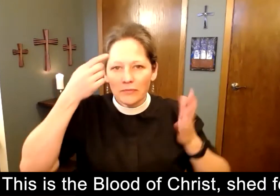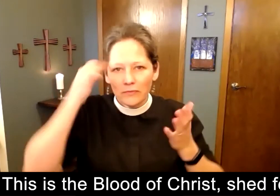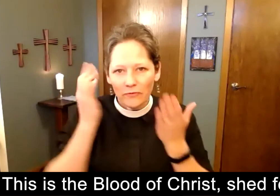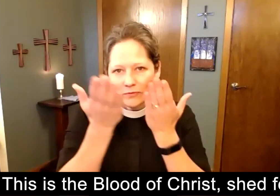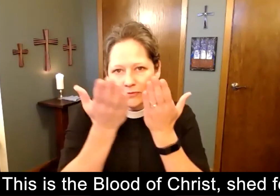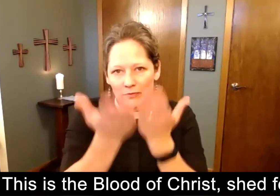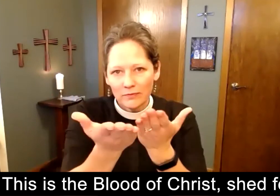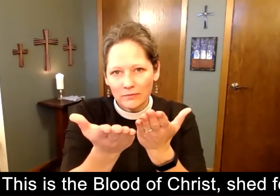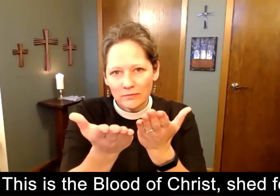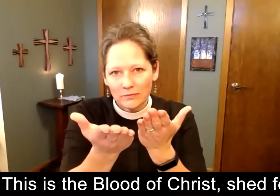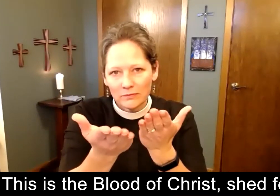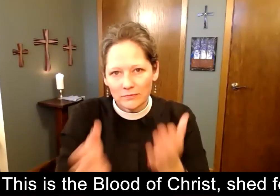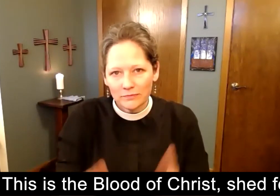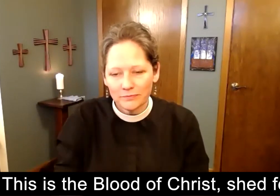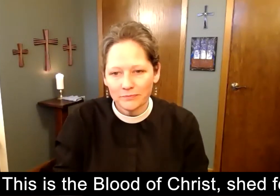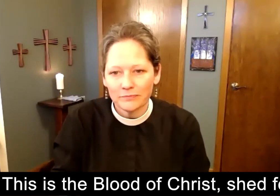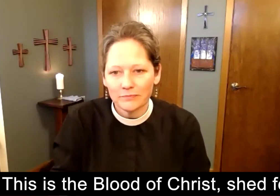Blood of Christ, shed for you.